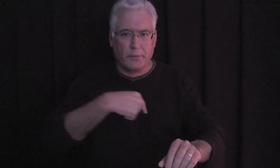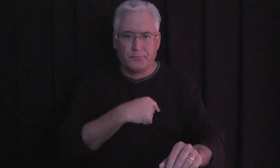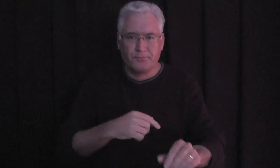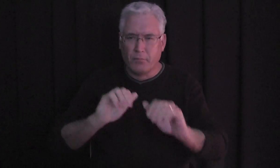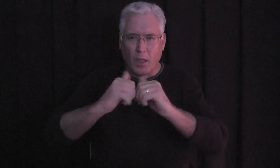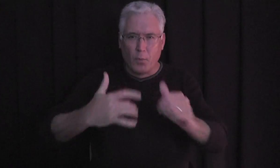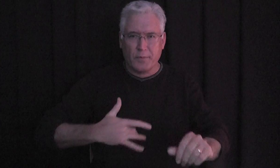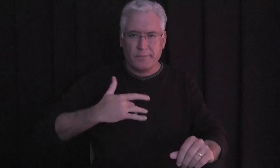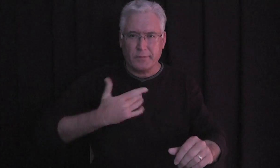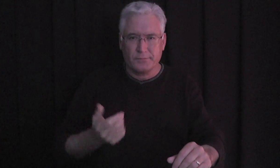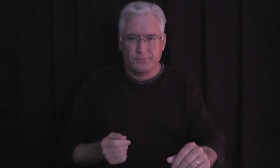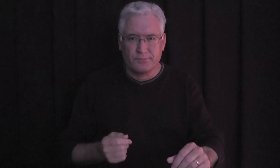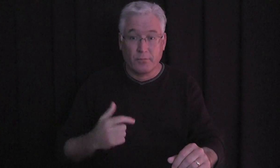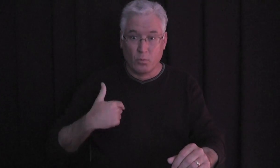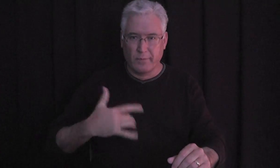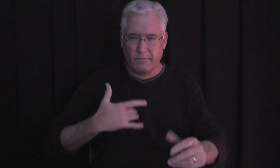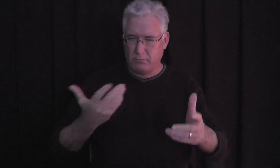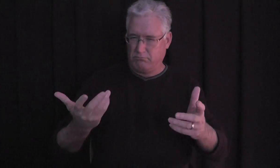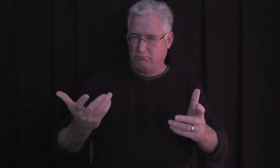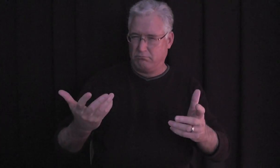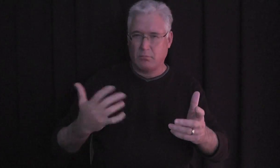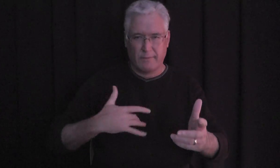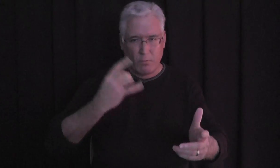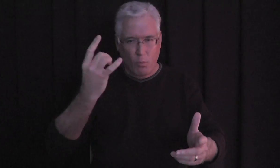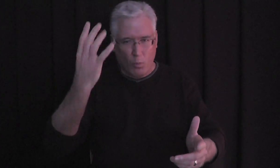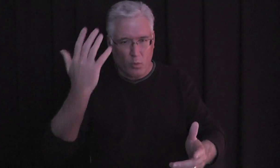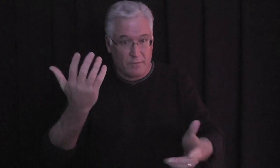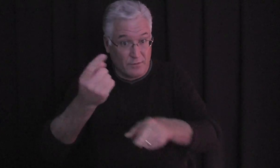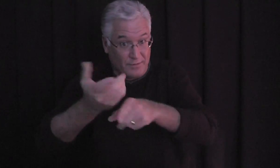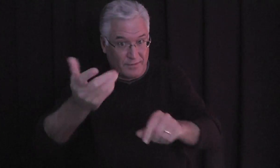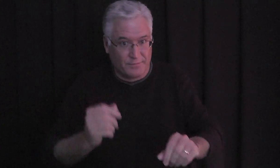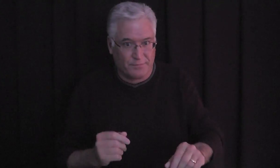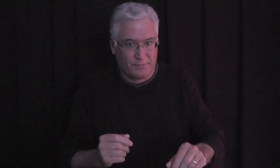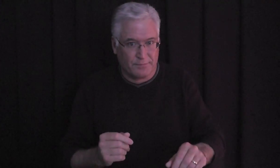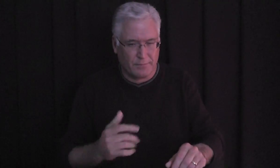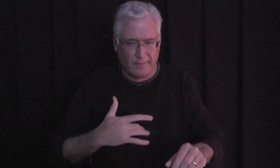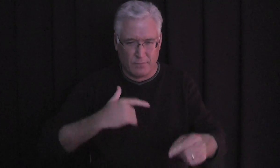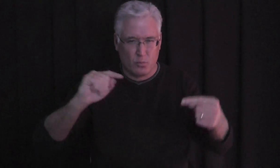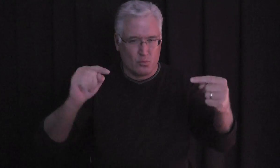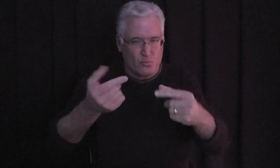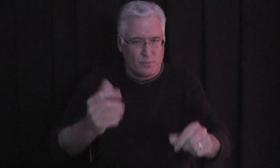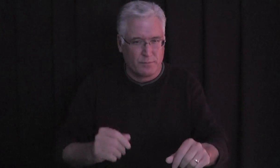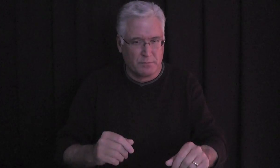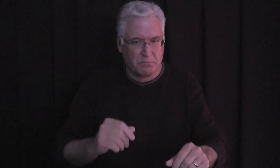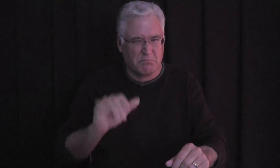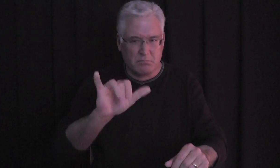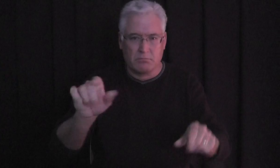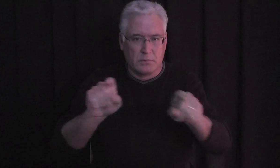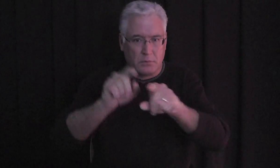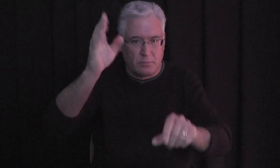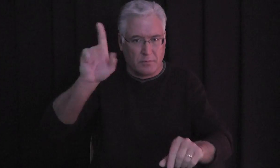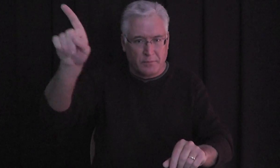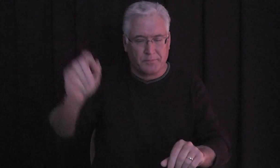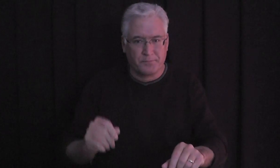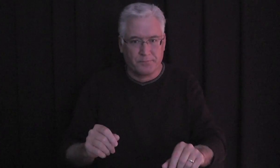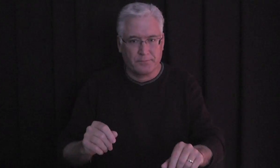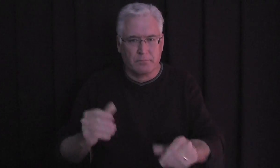they're ignoring you. How would you feel? Well, you'd feel awful, right? You'd feel hurt. And that's the same